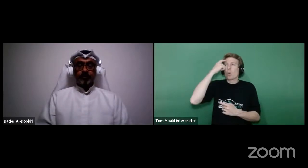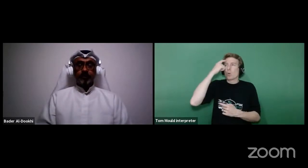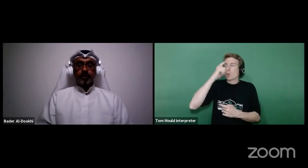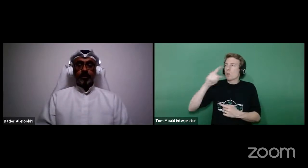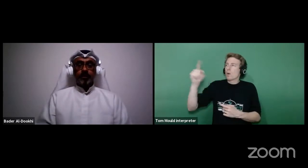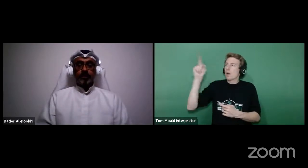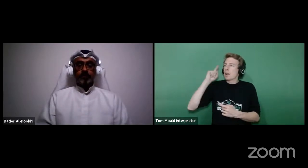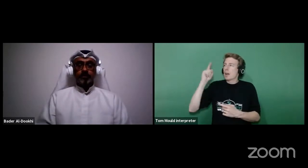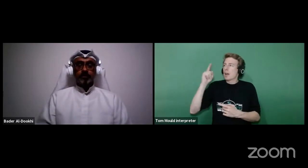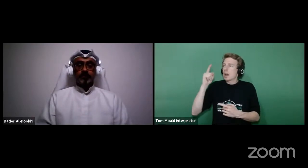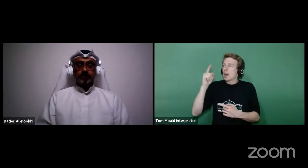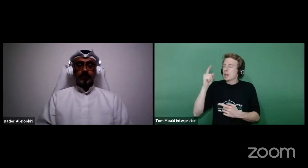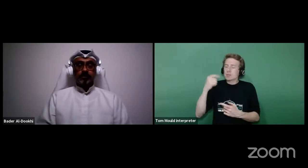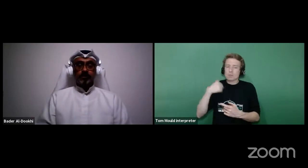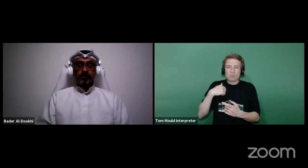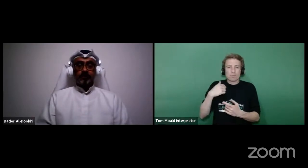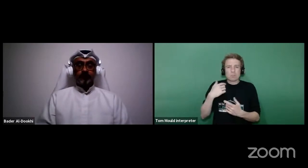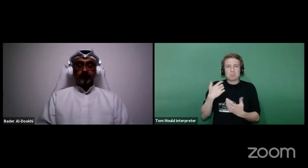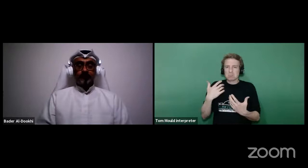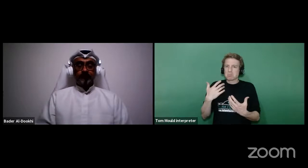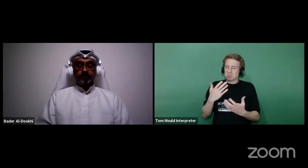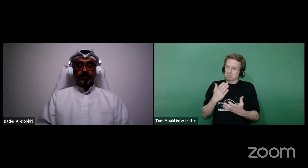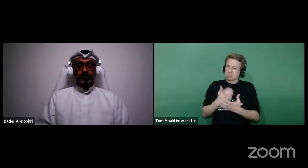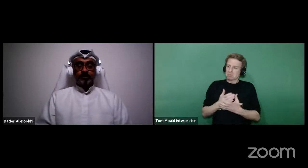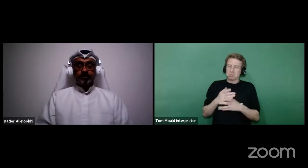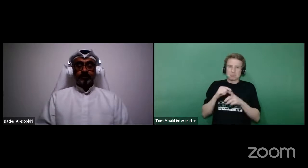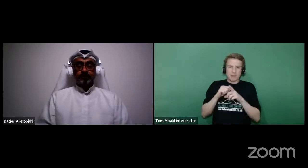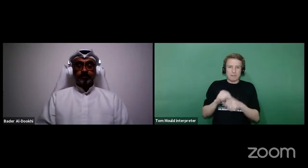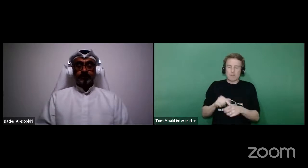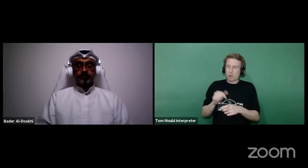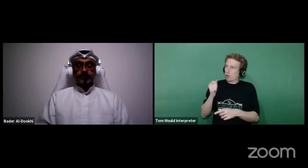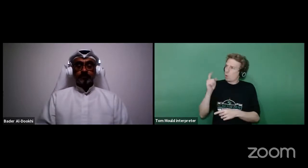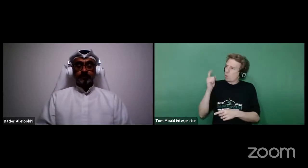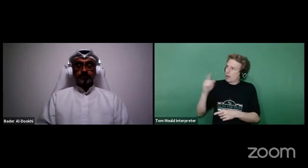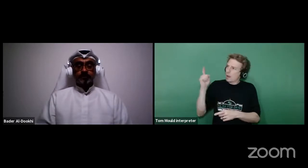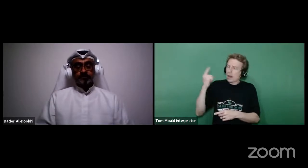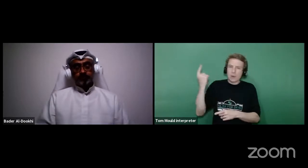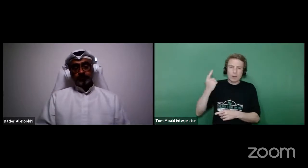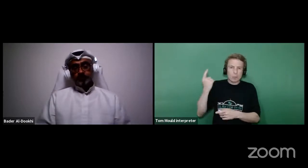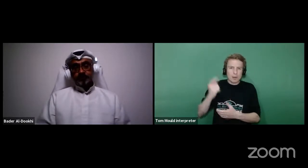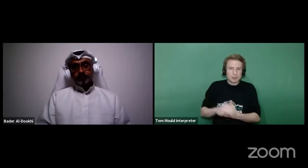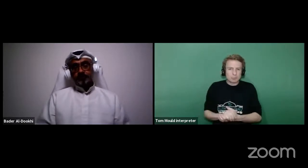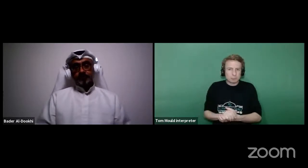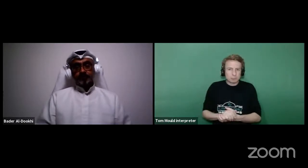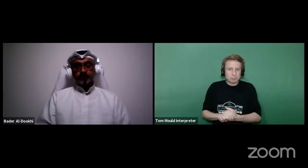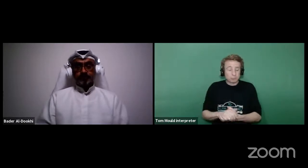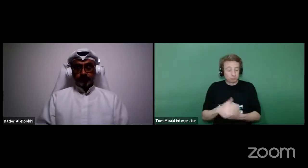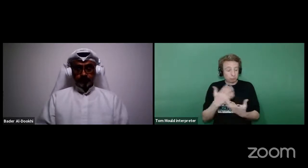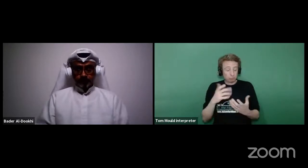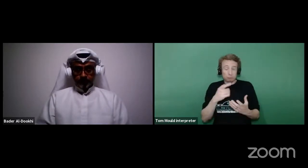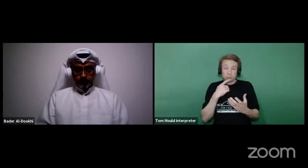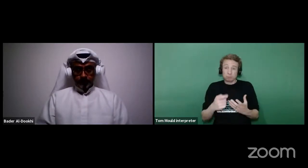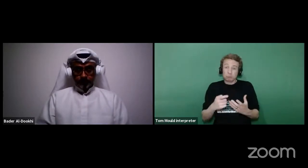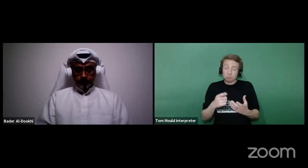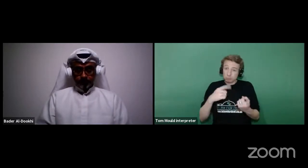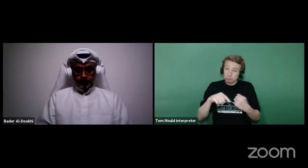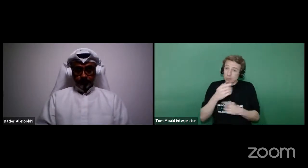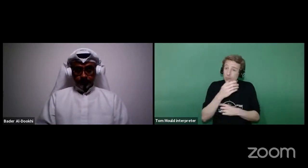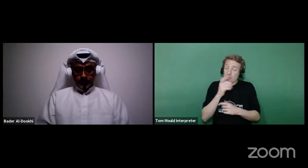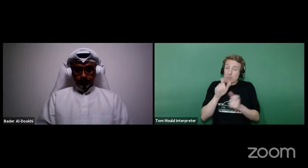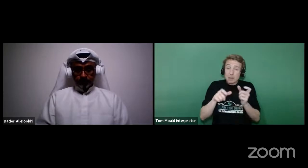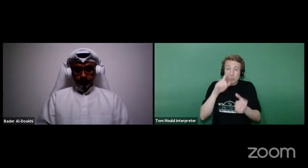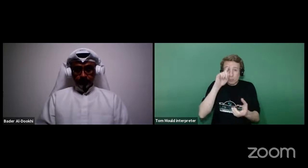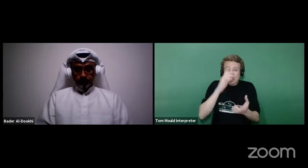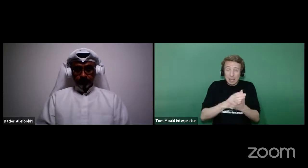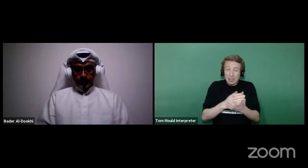And this is where Allah the Most High said, O you who have believed, fasting has been prescribed upon you as it was prescribed upon those who came